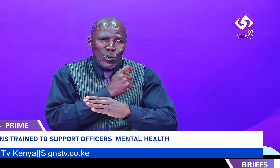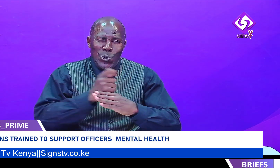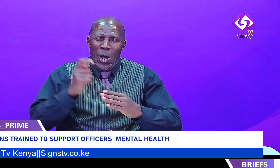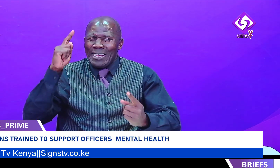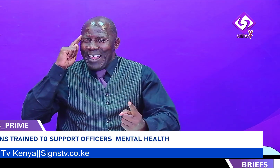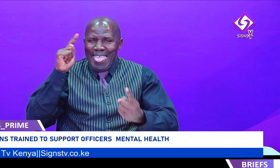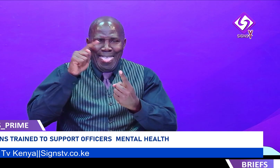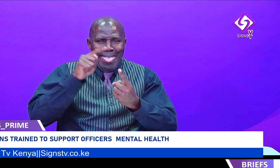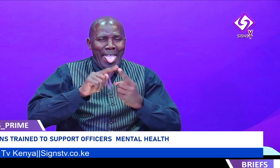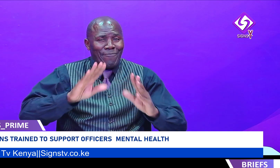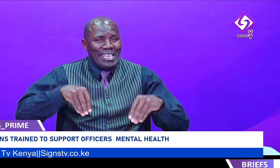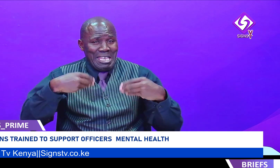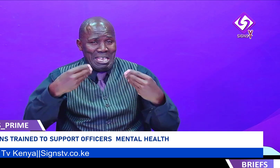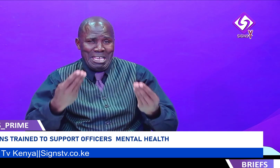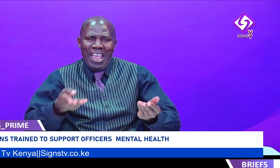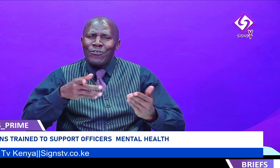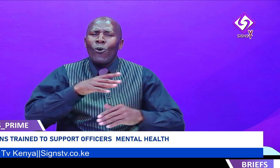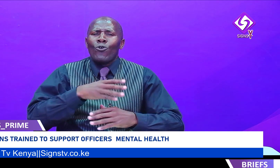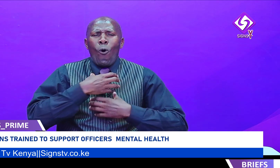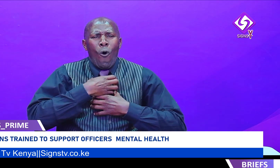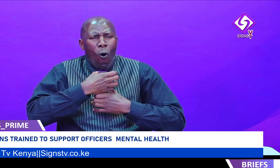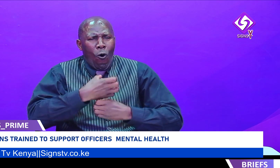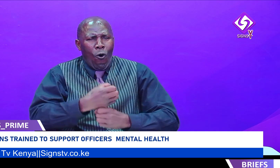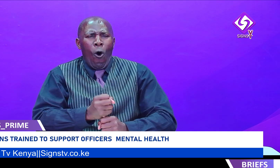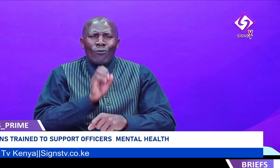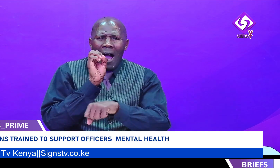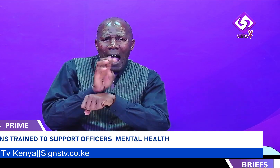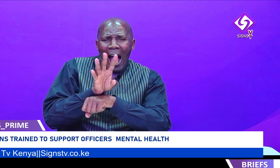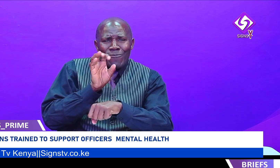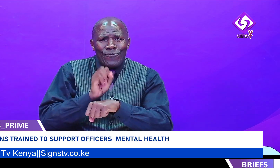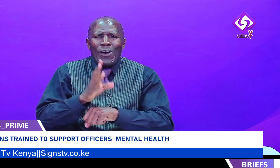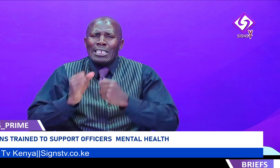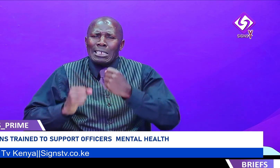completed specialized training aimed at equipping them to mentor,